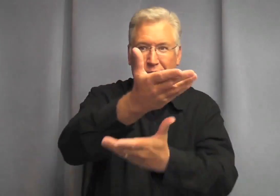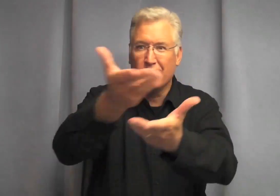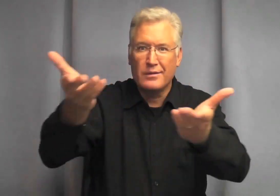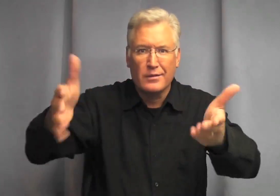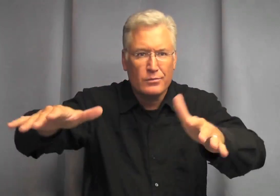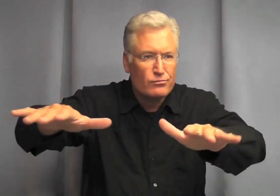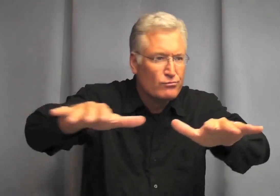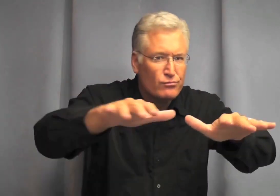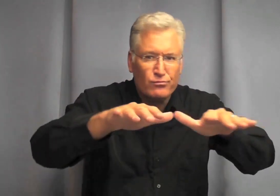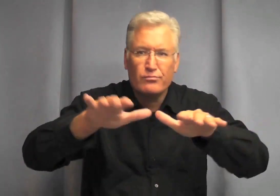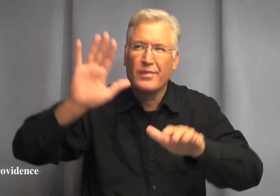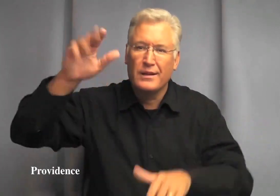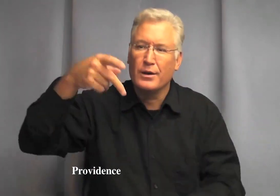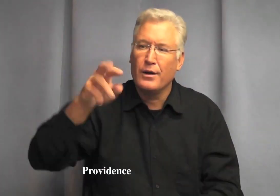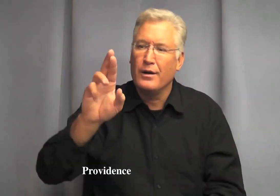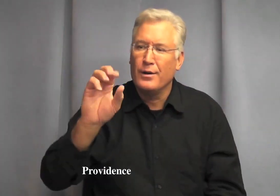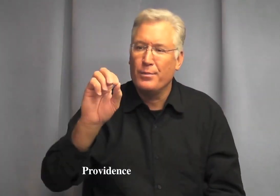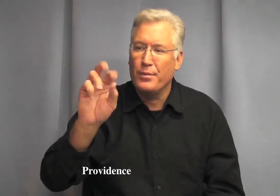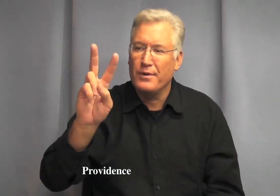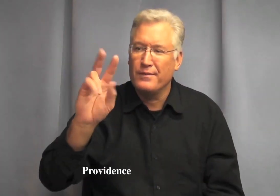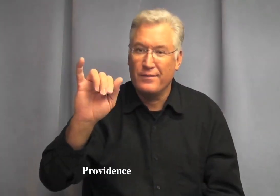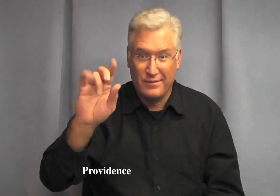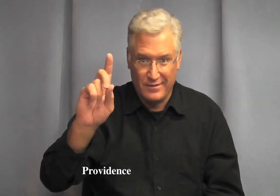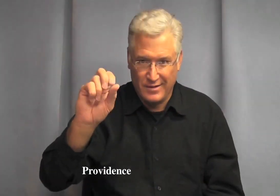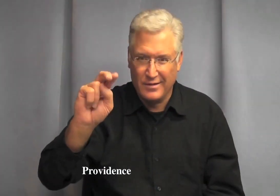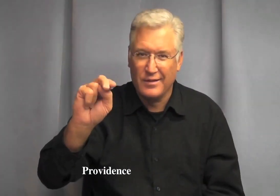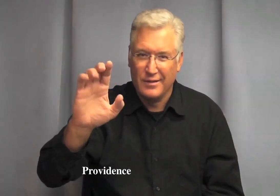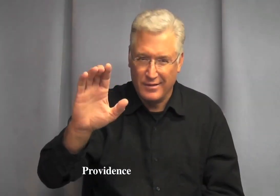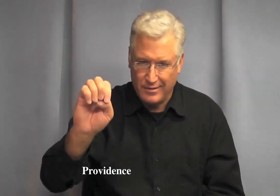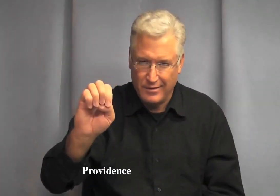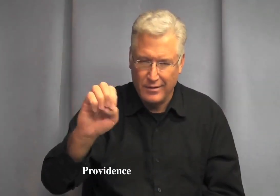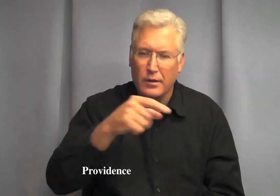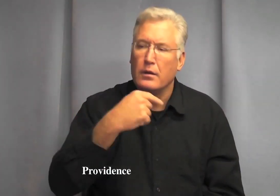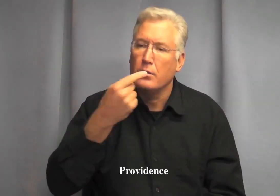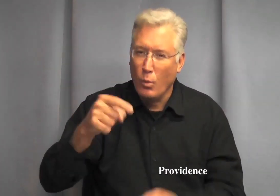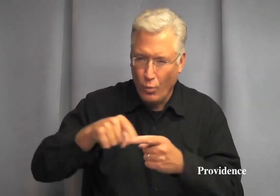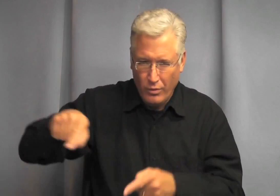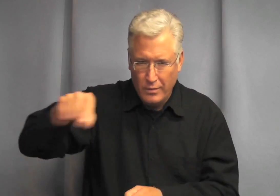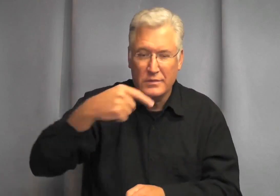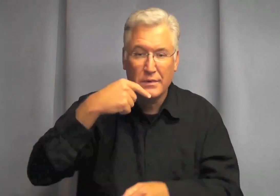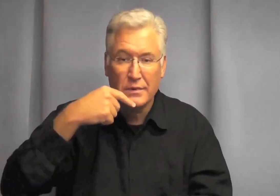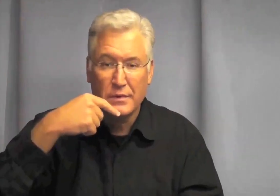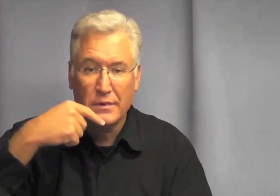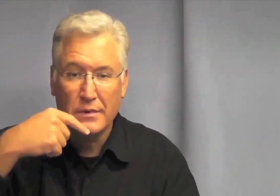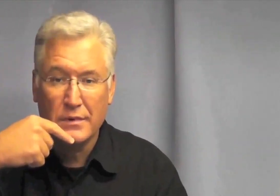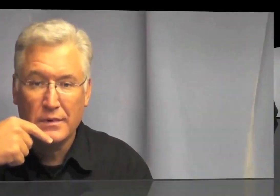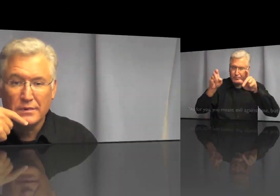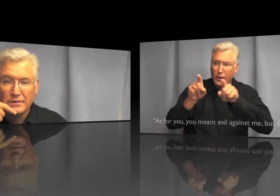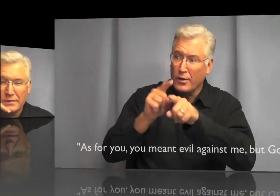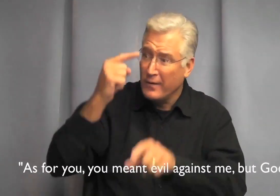explanation of how the Lord arranges everything. It is the Lord's providence of everything that